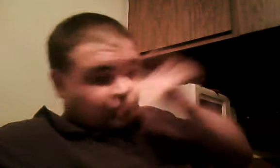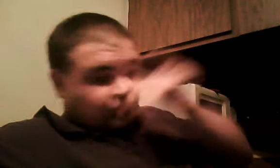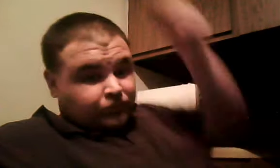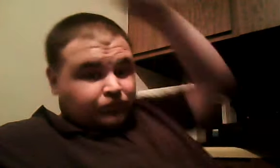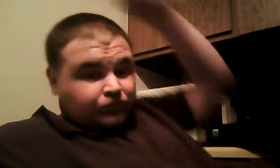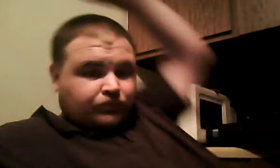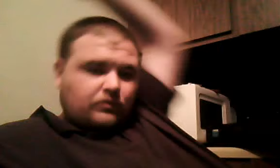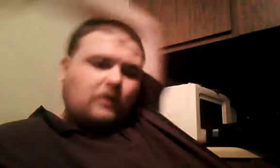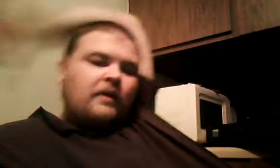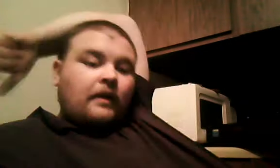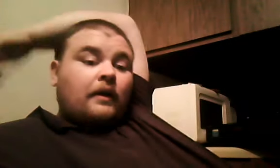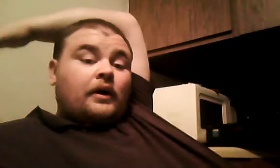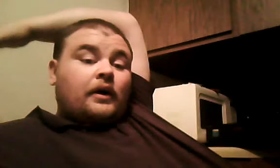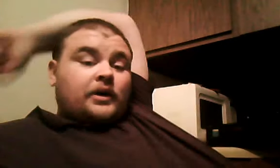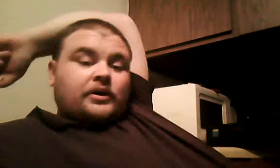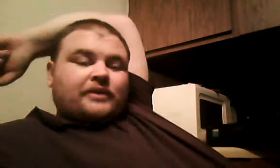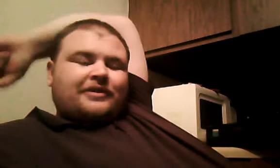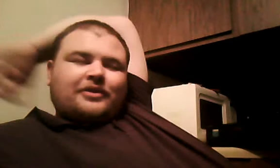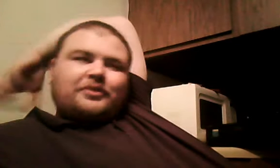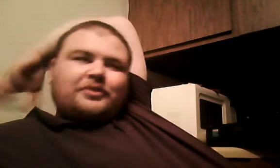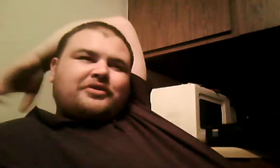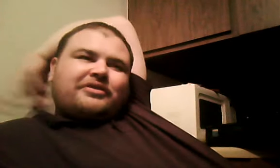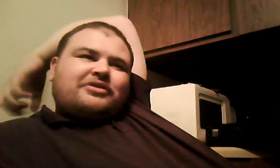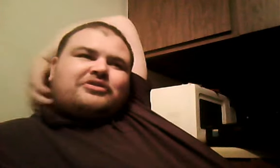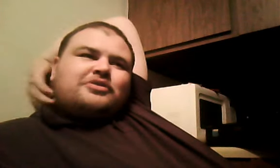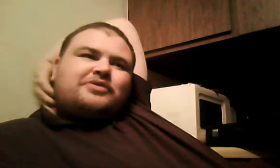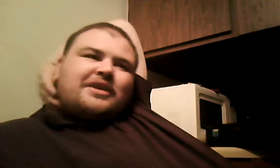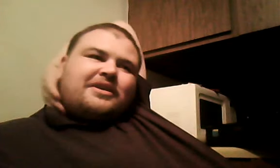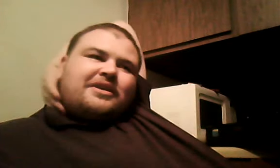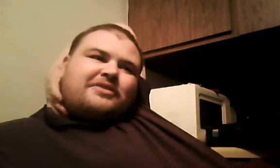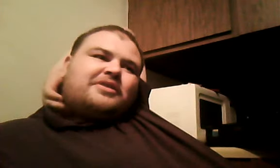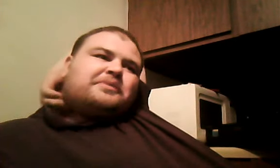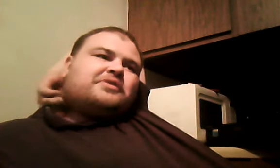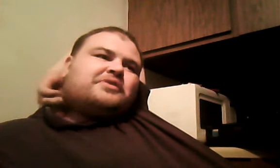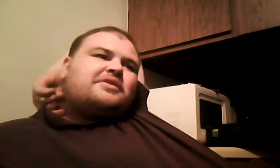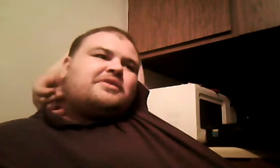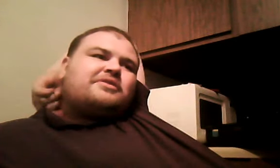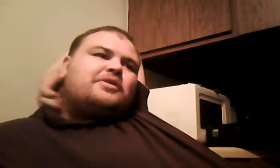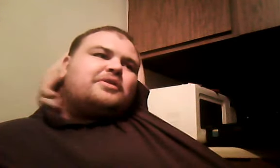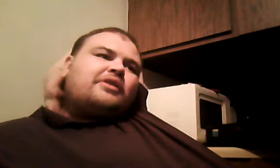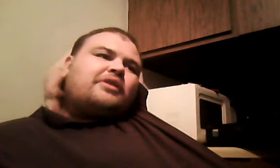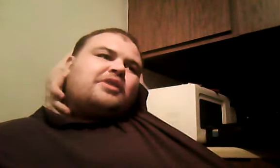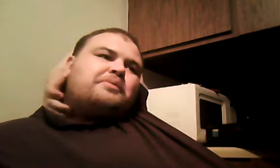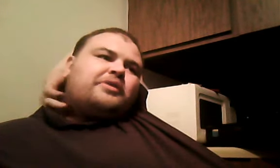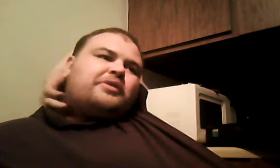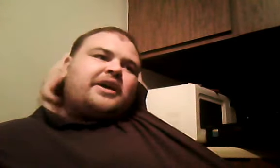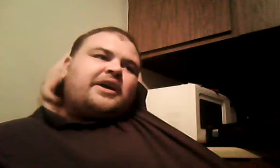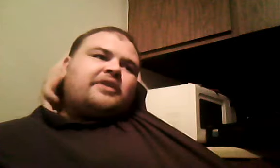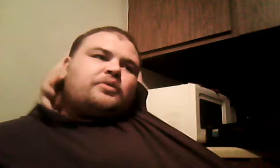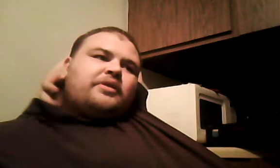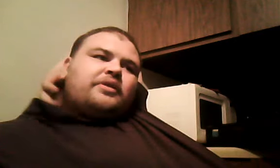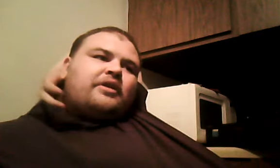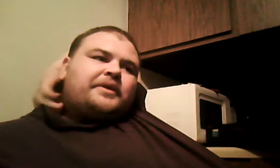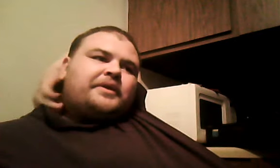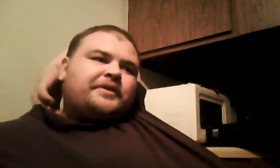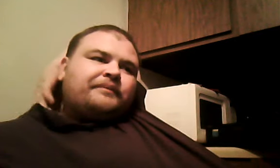So... You never know. This is true, which I... Since they've been trying to... Sort of look like they're trying to build an angle with, um...